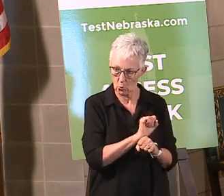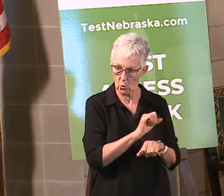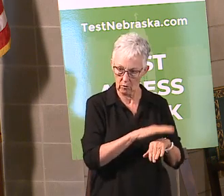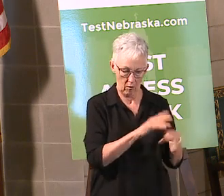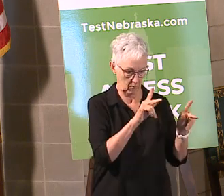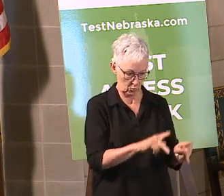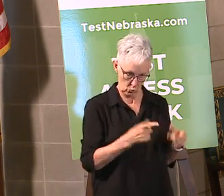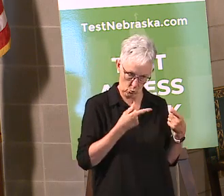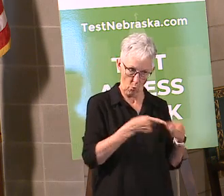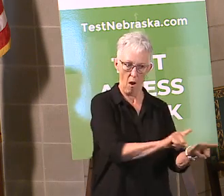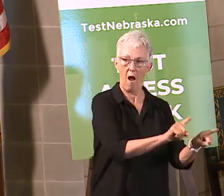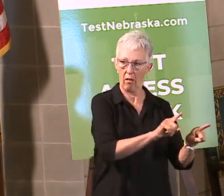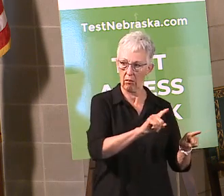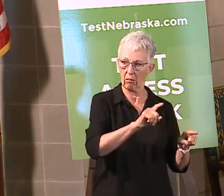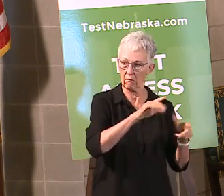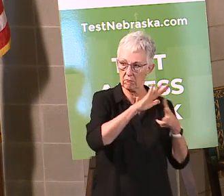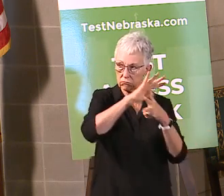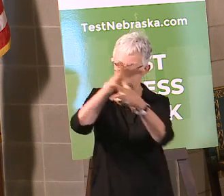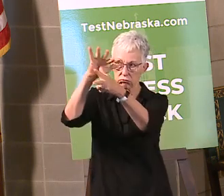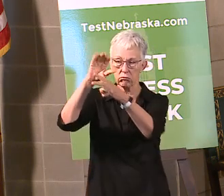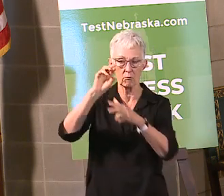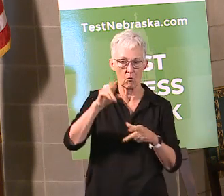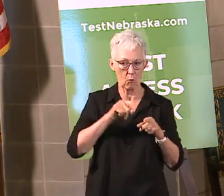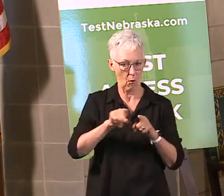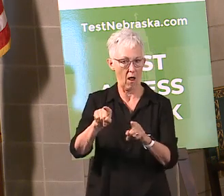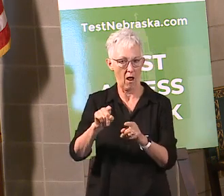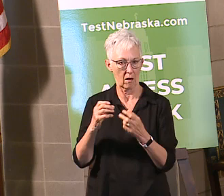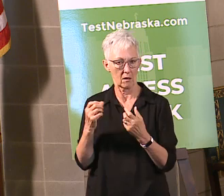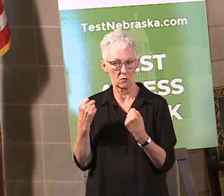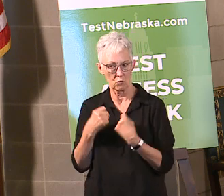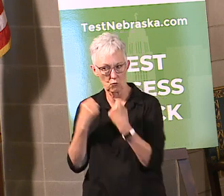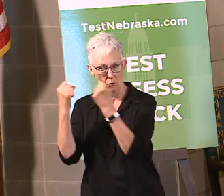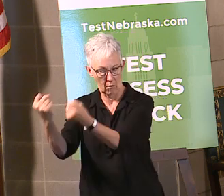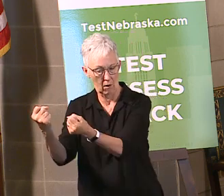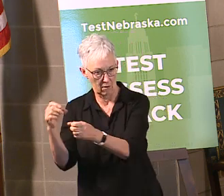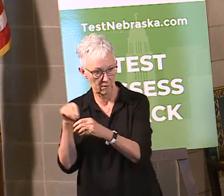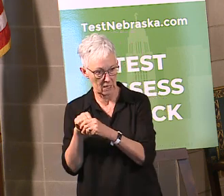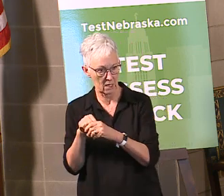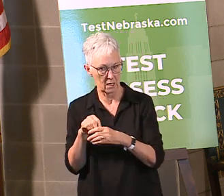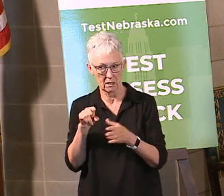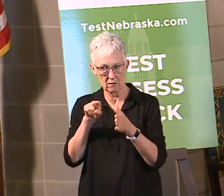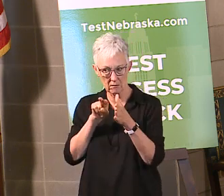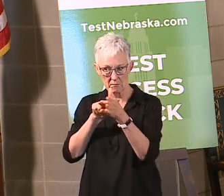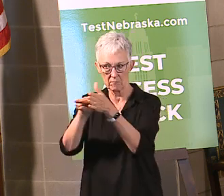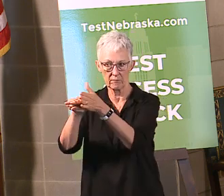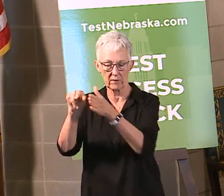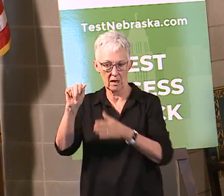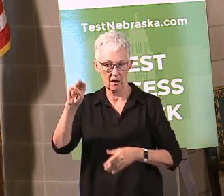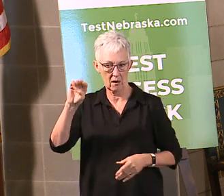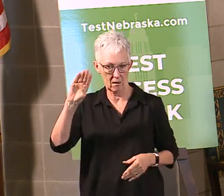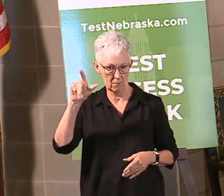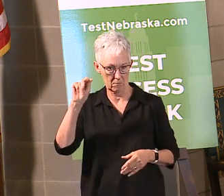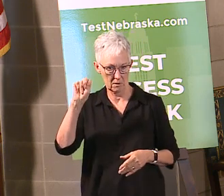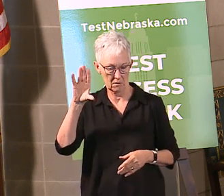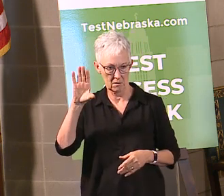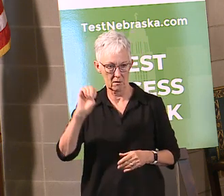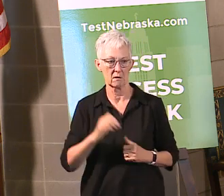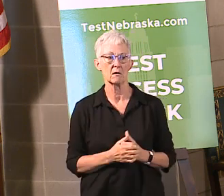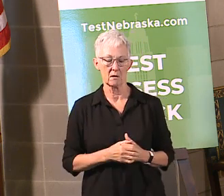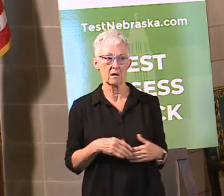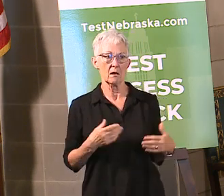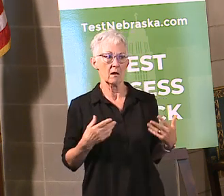EMS personnel, treat and stabilize patients. Unfortunately, some patients' injuries and illnesses